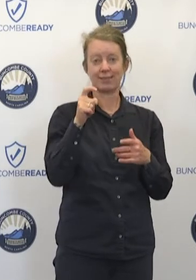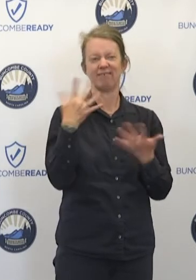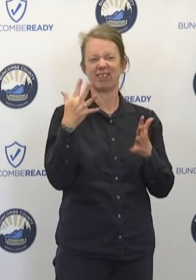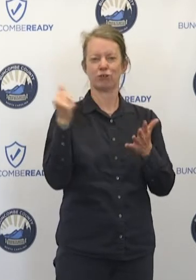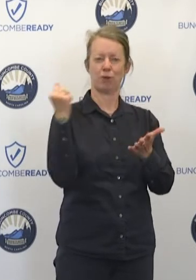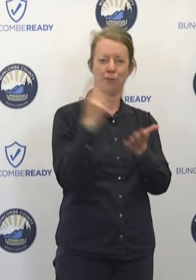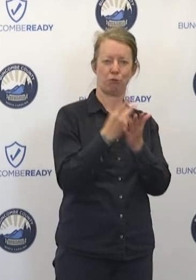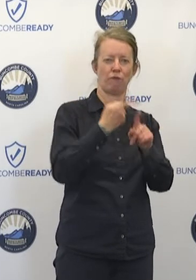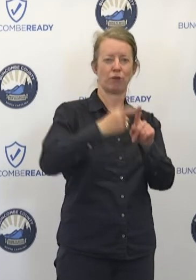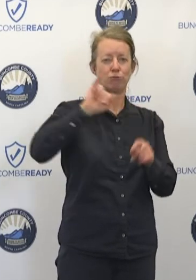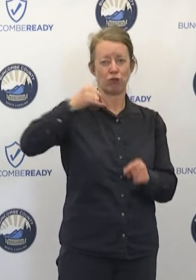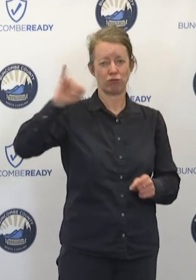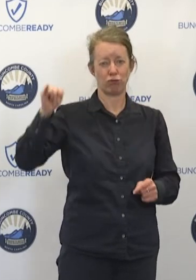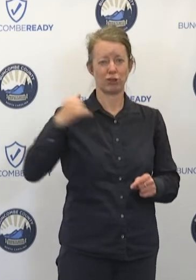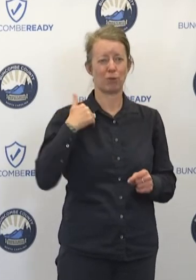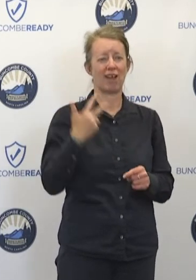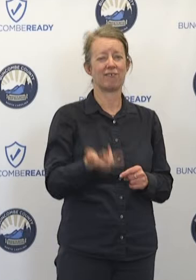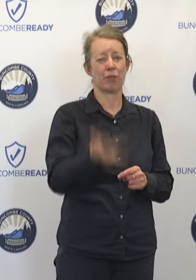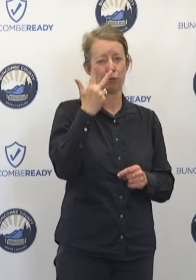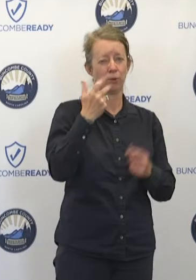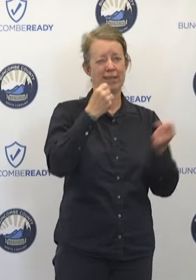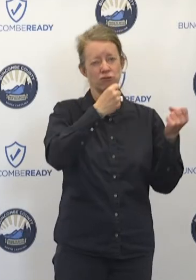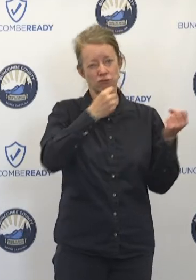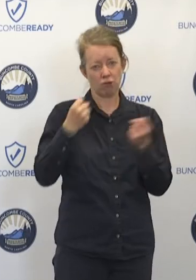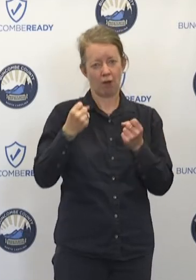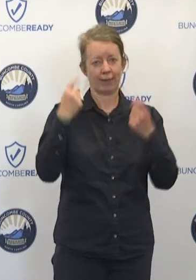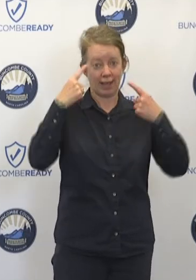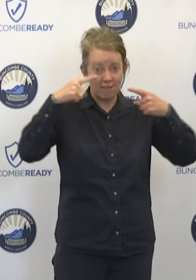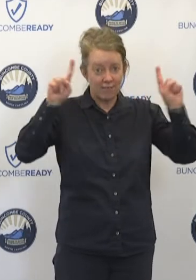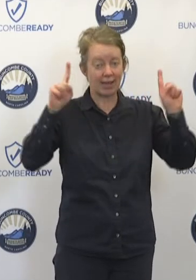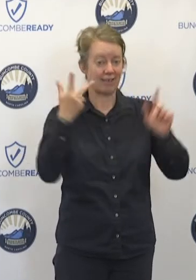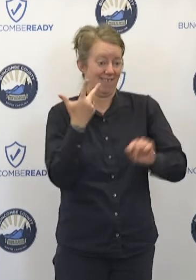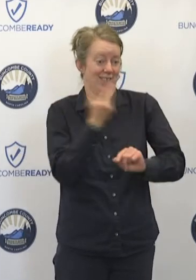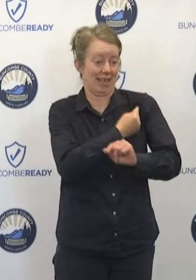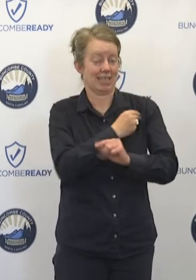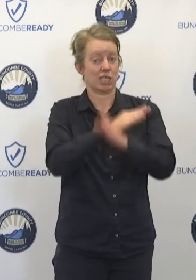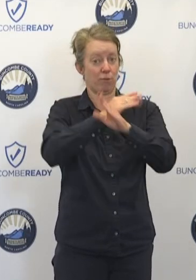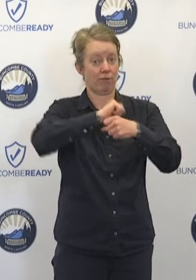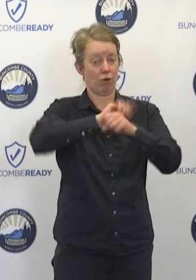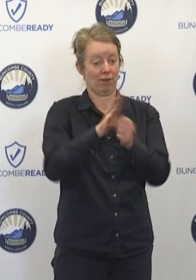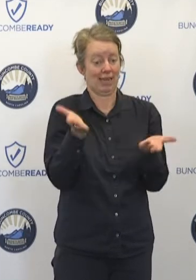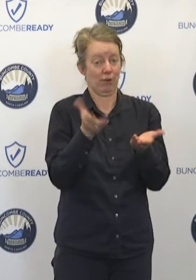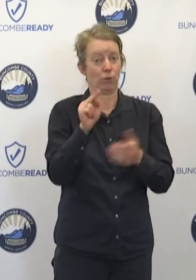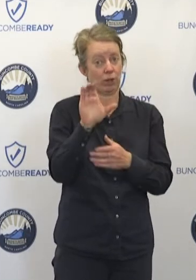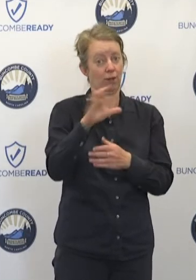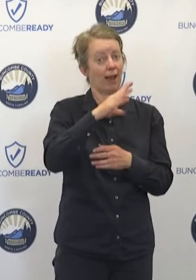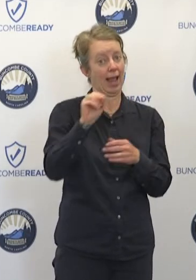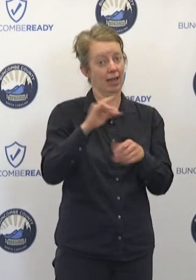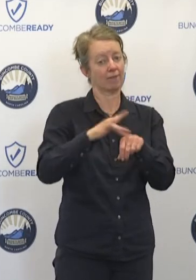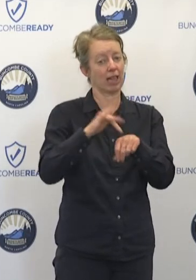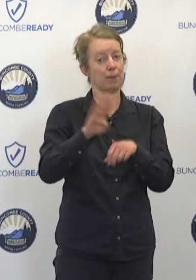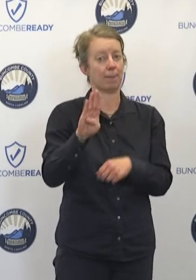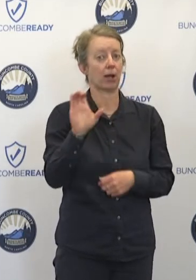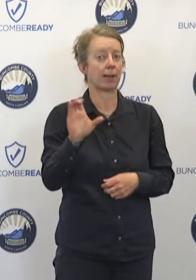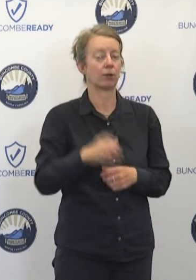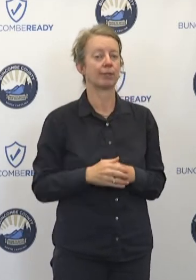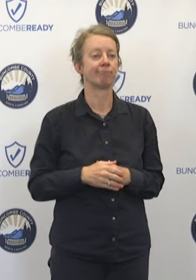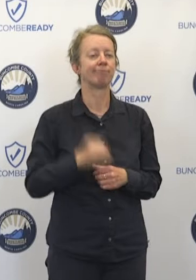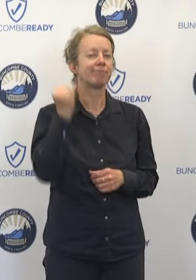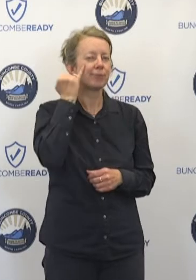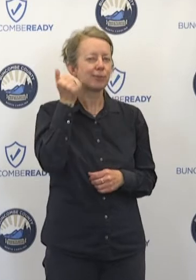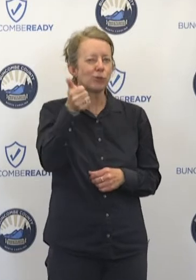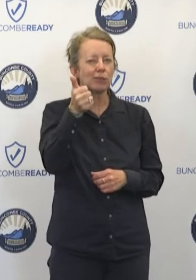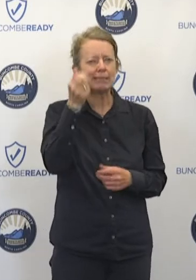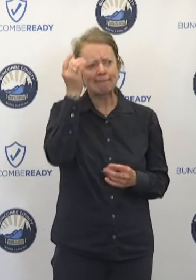now have 3 highly effective vaccines available in North Carolina and in Buncombe County. If you are wondering about